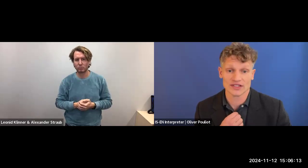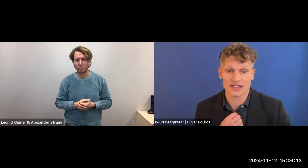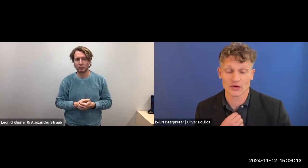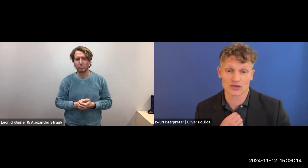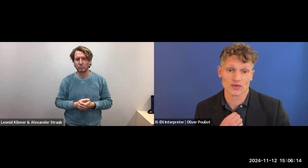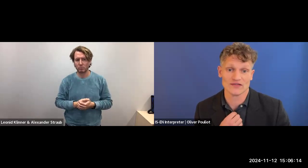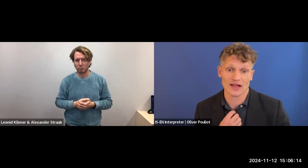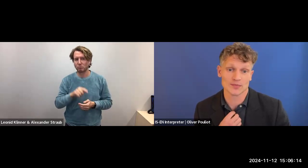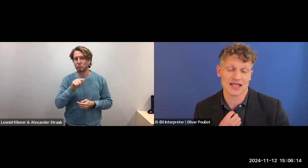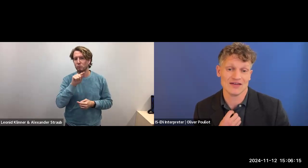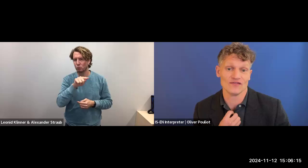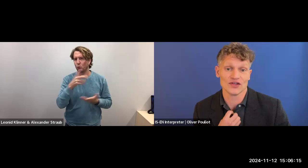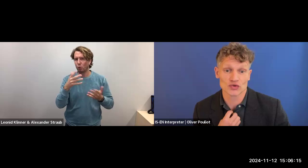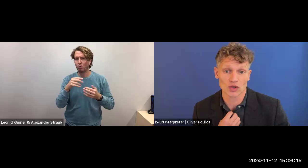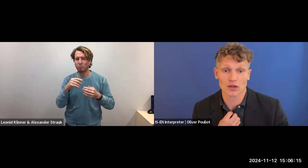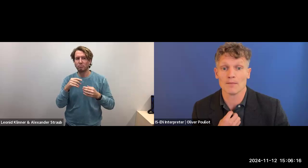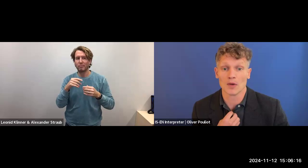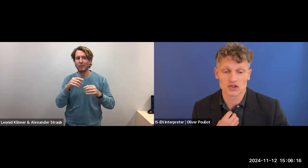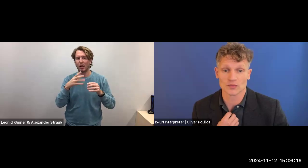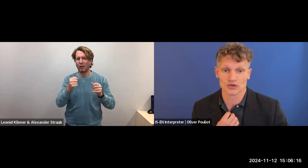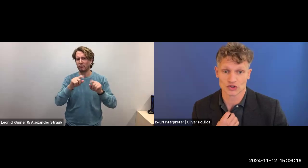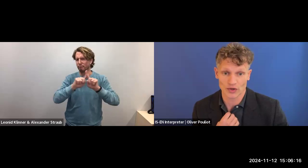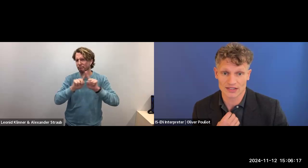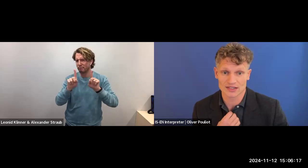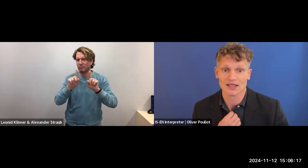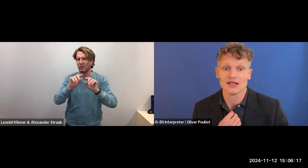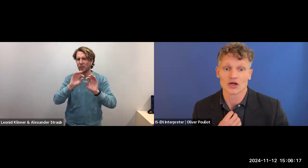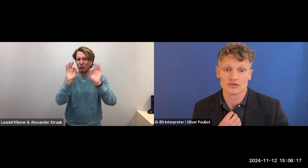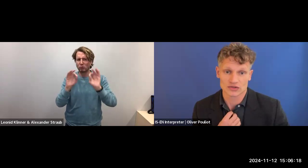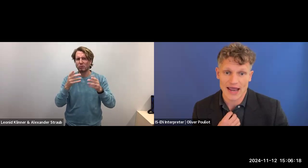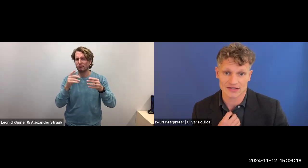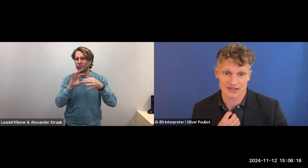And what we did here was we developed a visual multiple